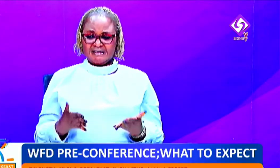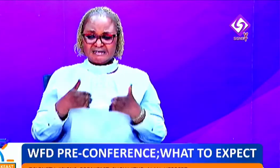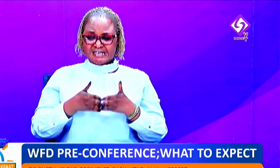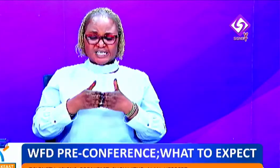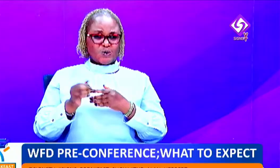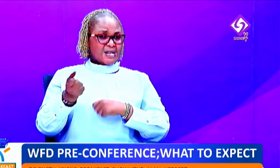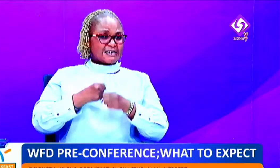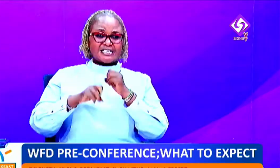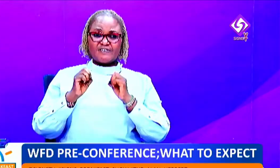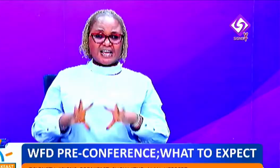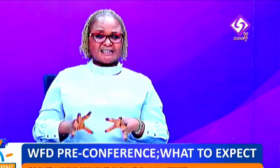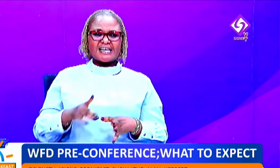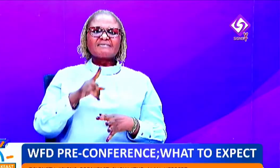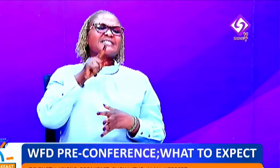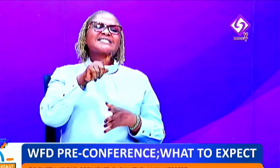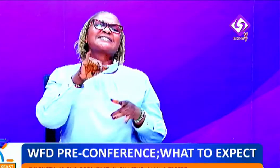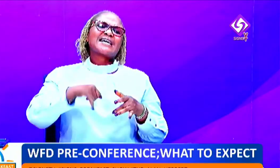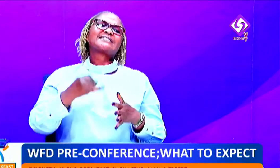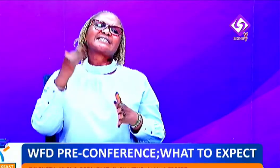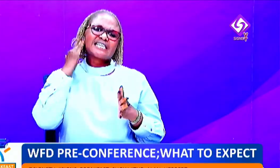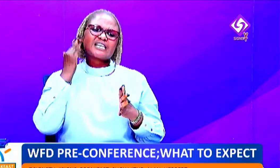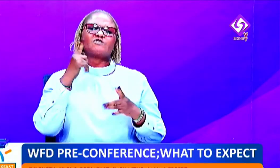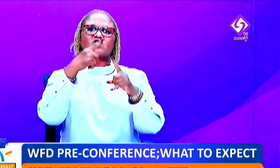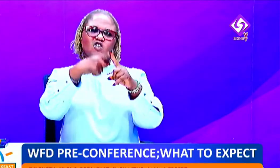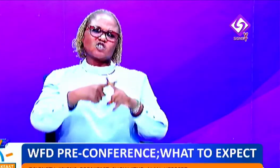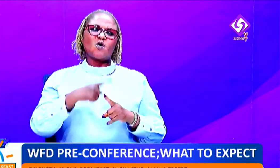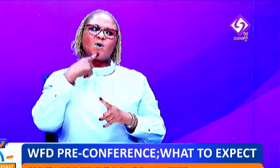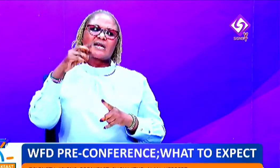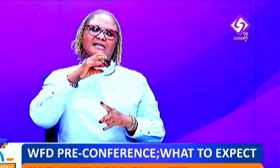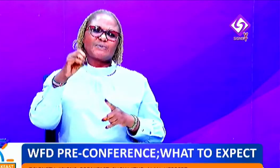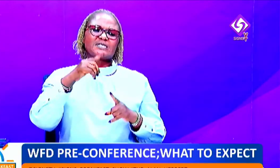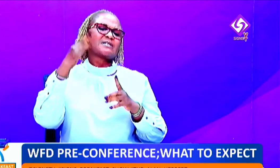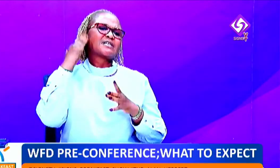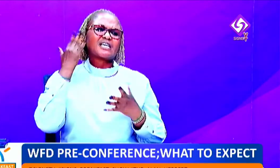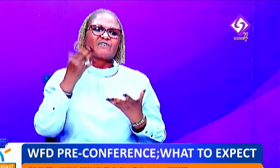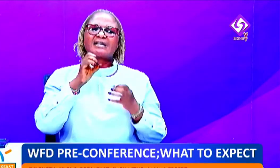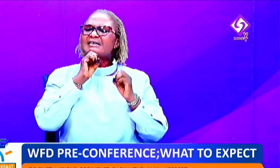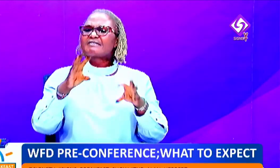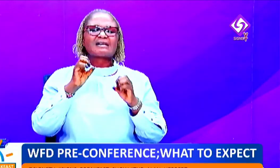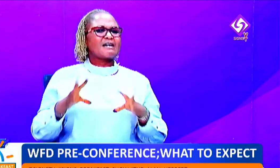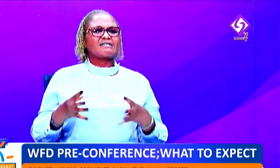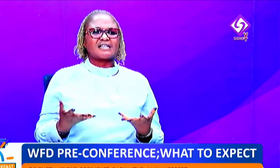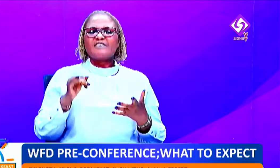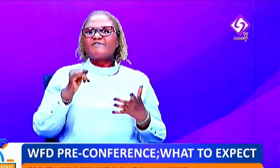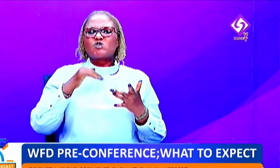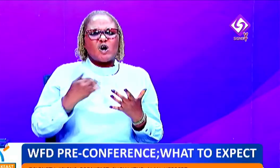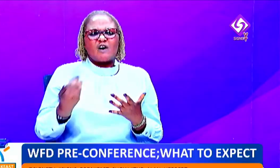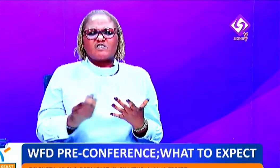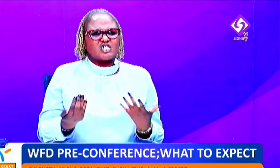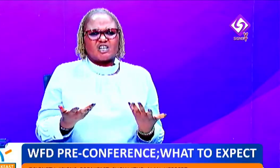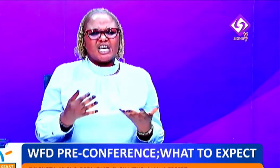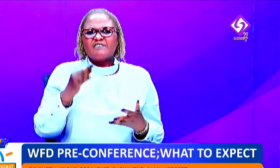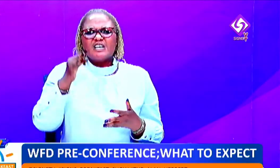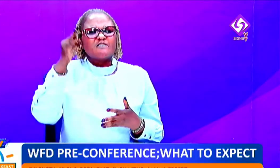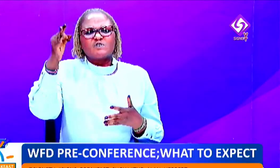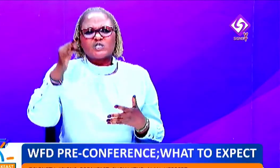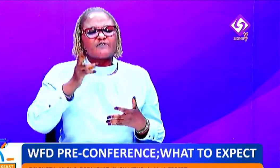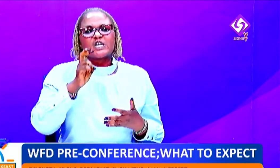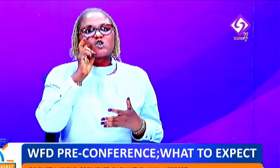deaf woman, you're a deaf girl, you're not sexually active, you're just deaf, everything about you is deaf. Even when you have children in the